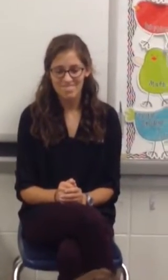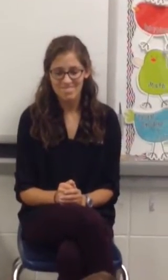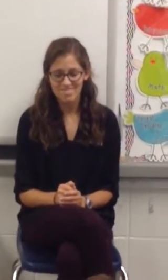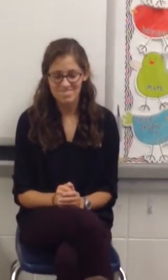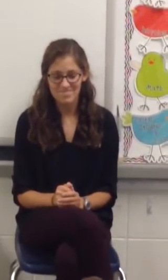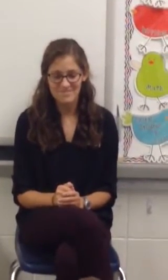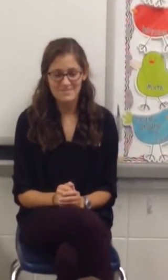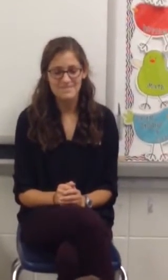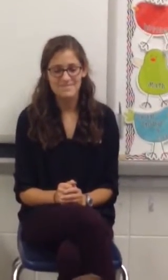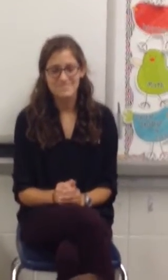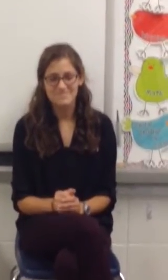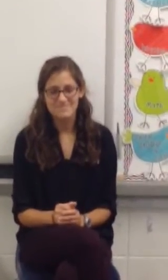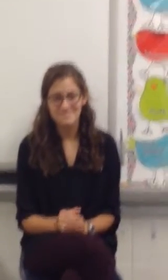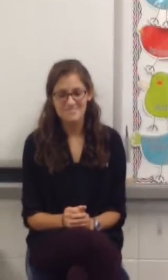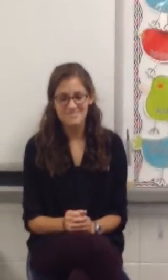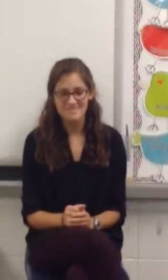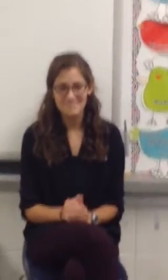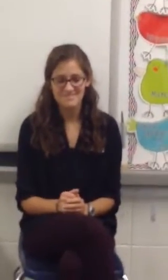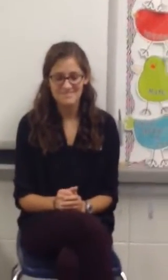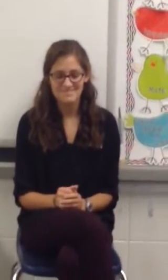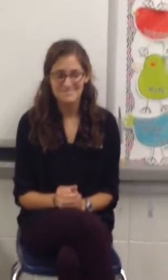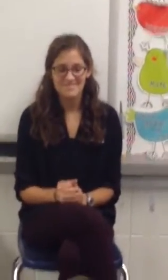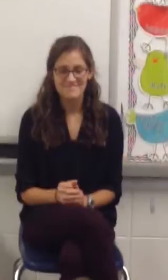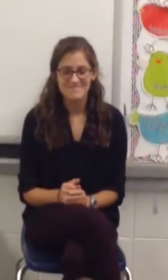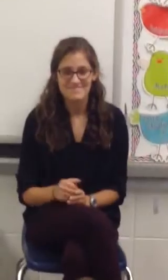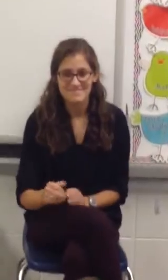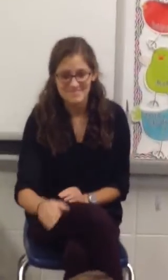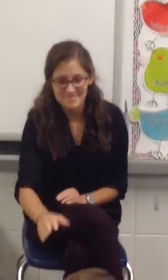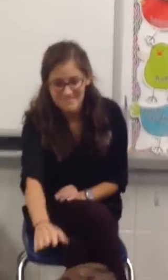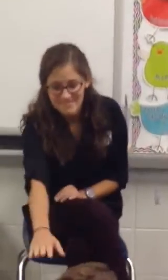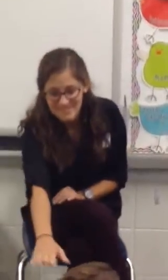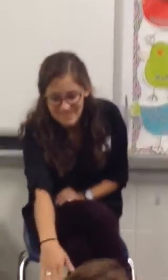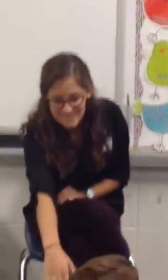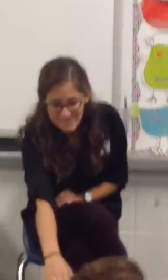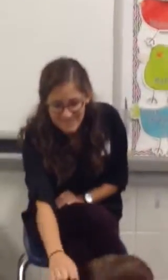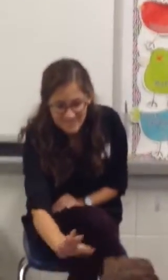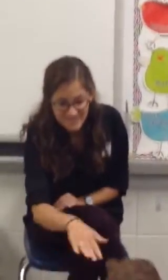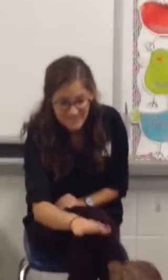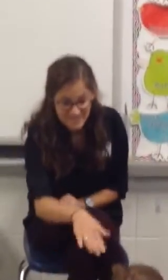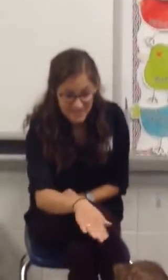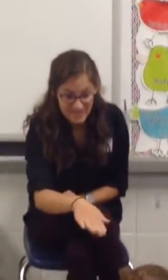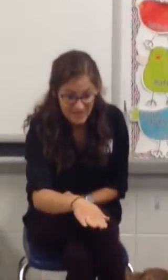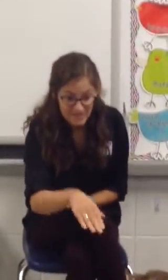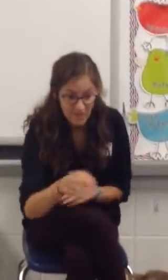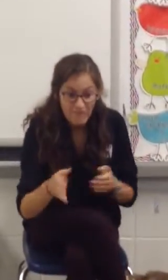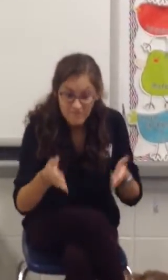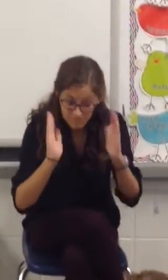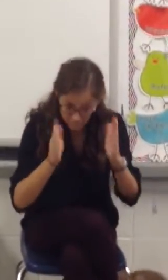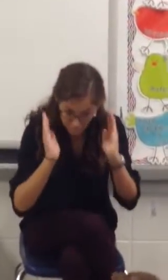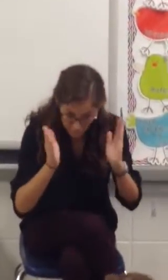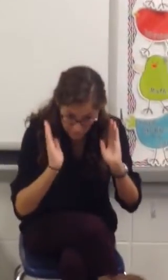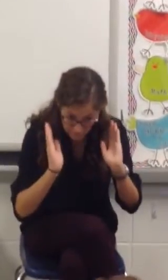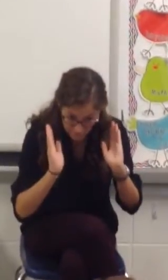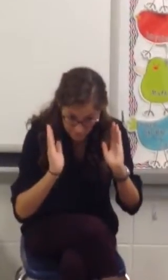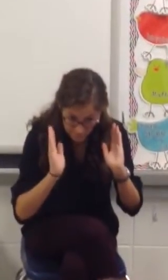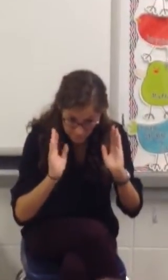need you to be in your most calm Take a deep breath. and best behavior right now, okay? We've got to be